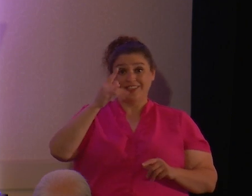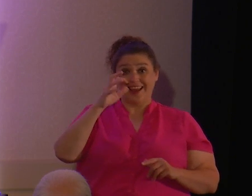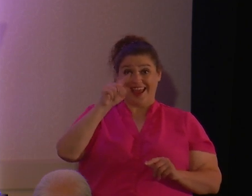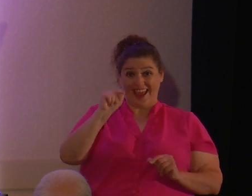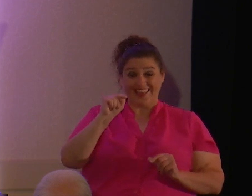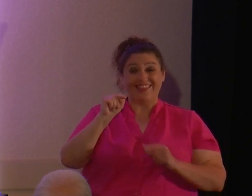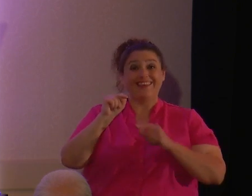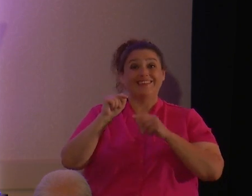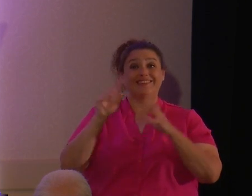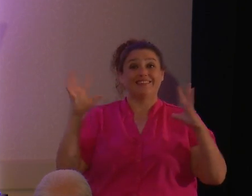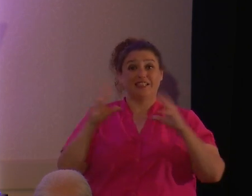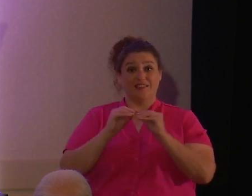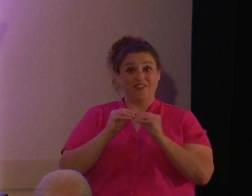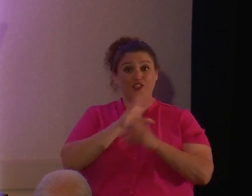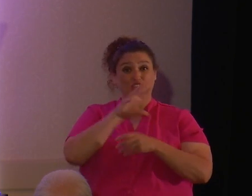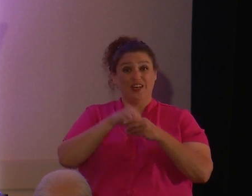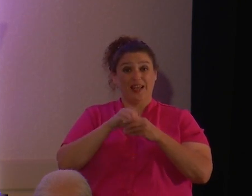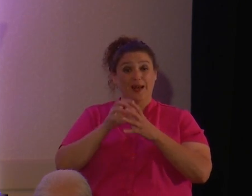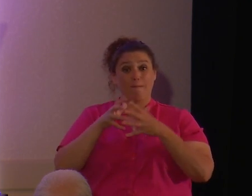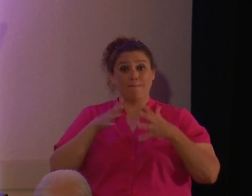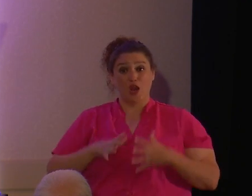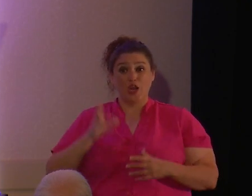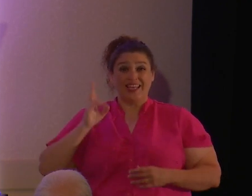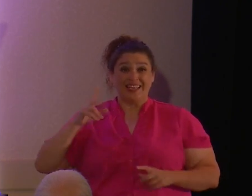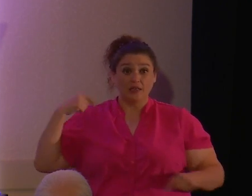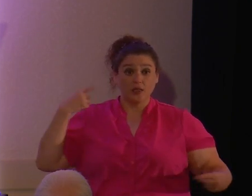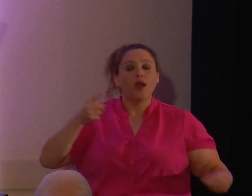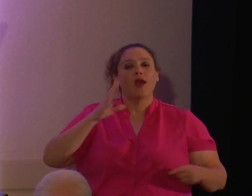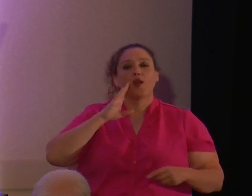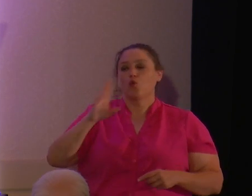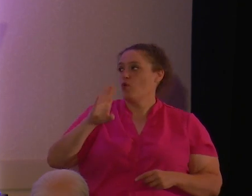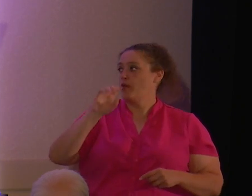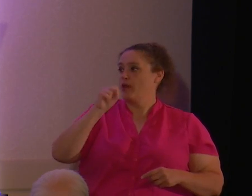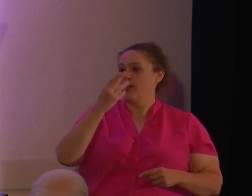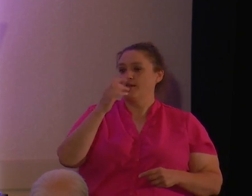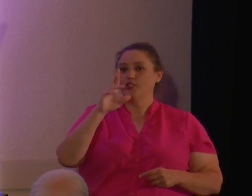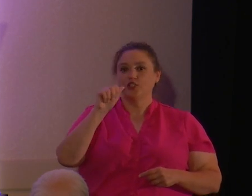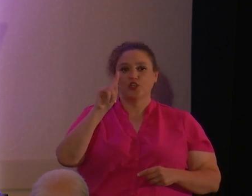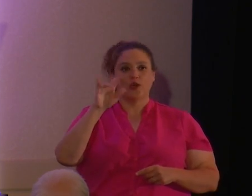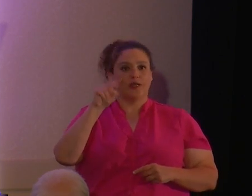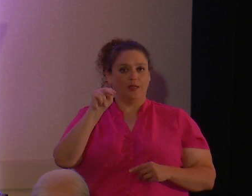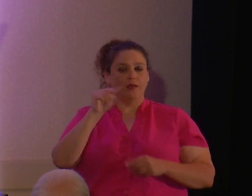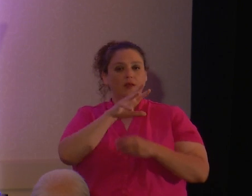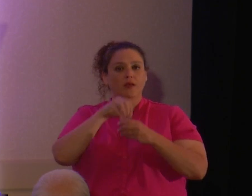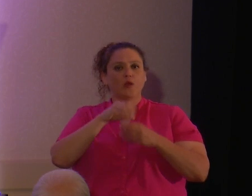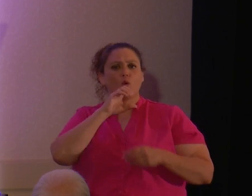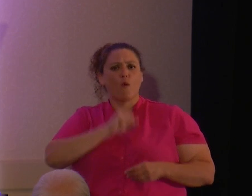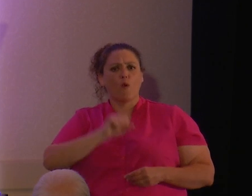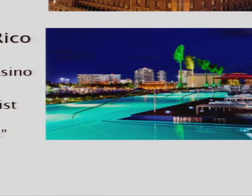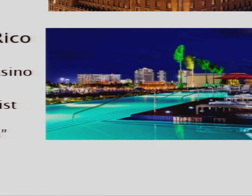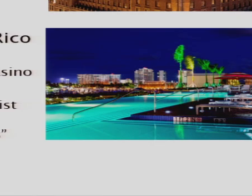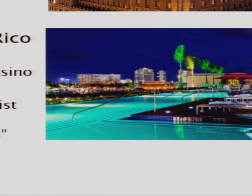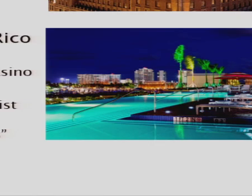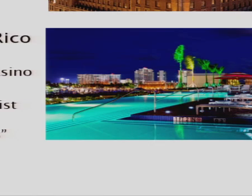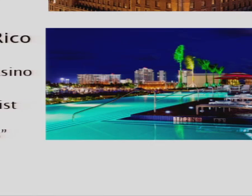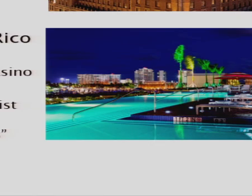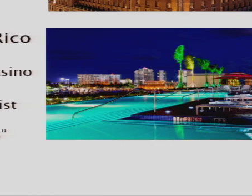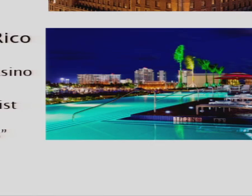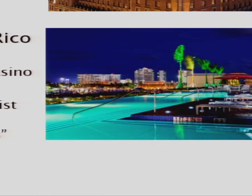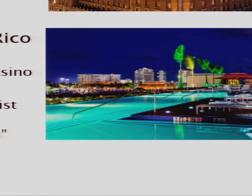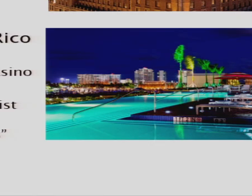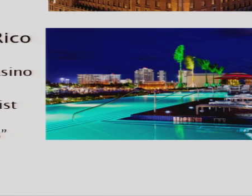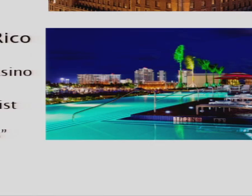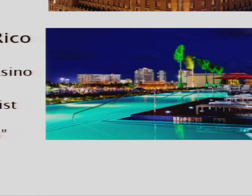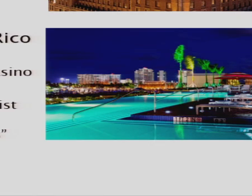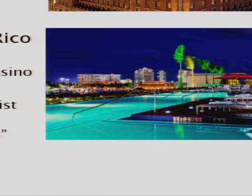American history. And it's going to be held at the Sheraton in Old San Juan at the convention center, where they have a beautiful